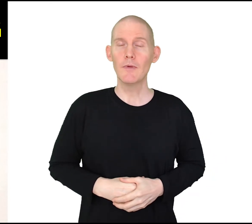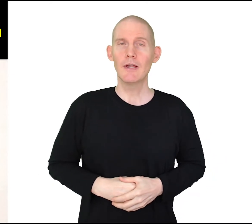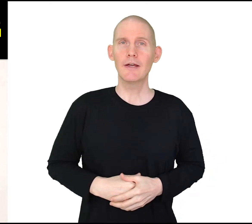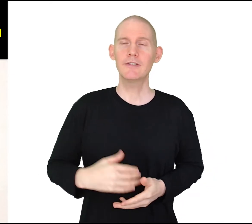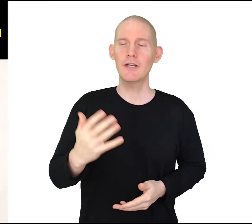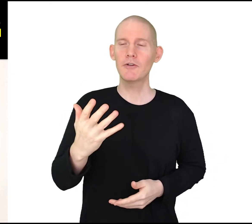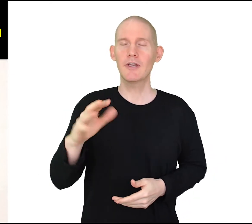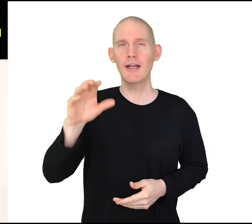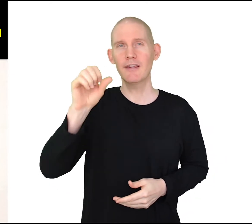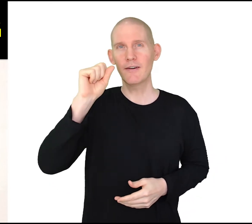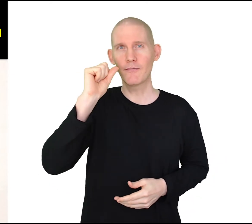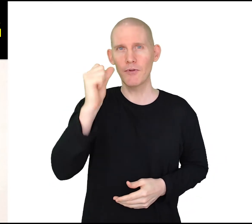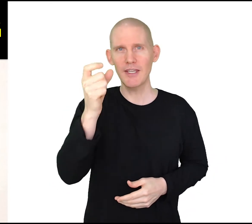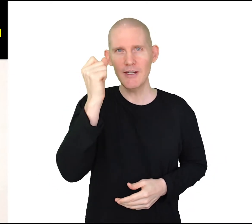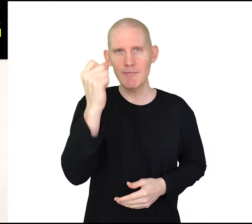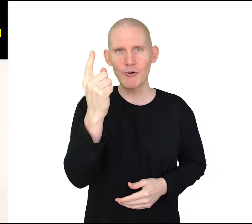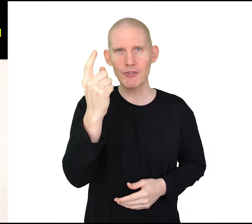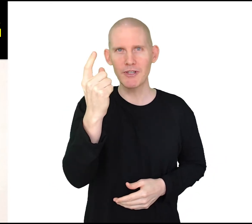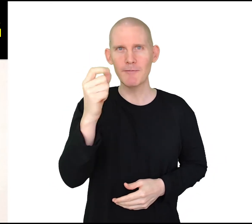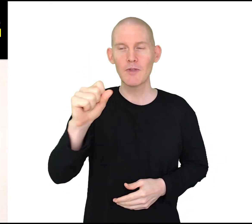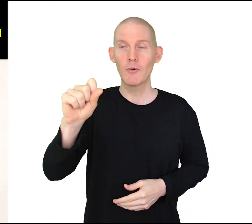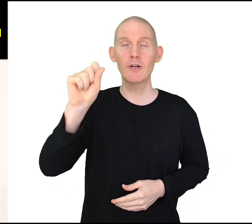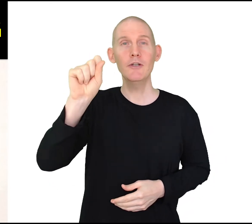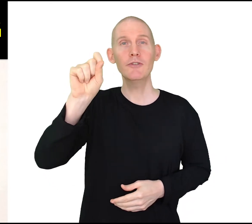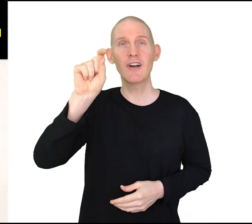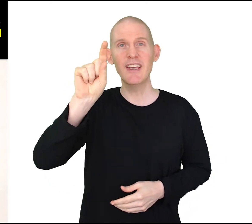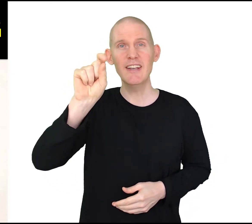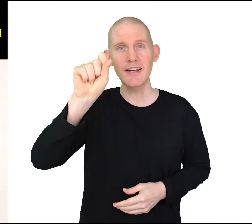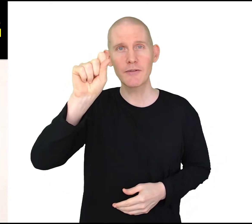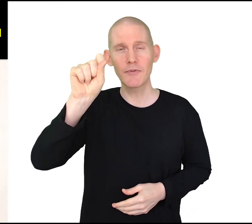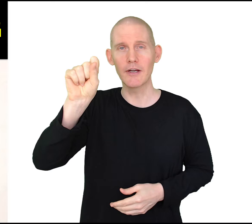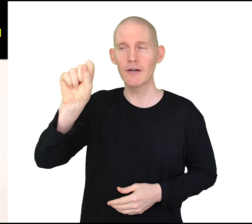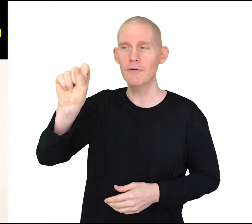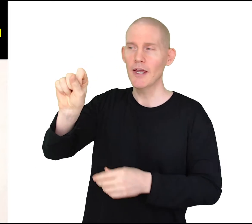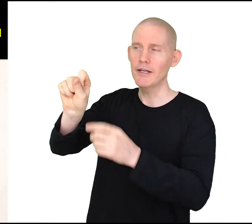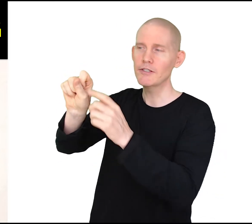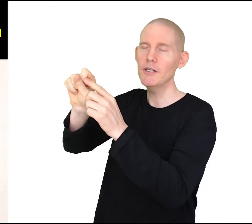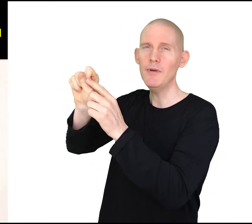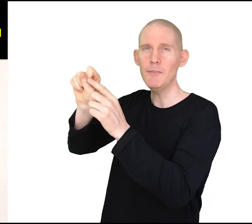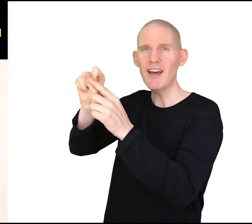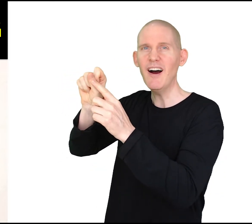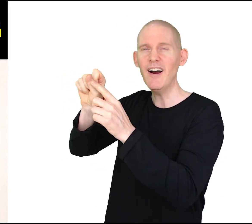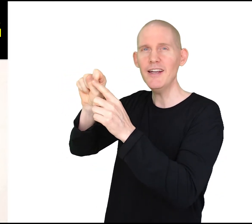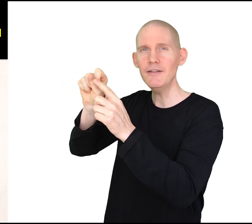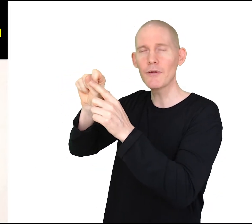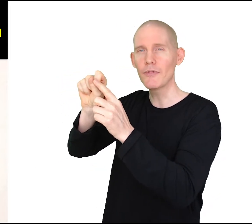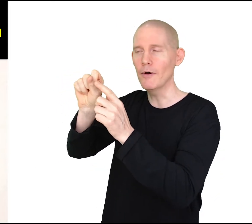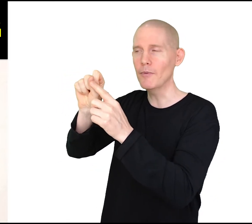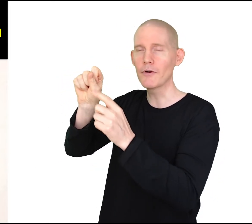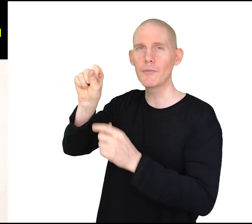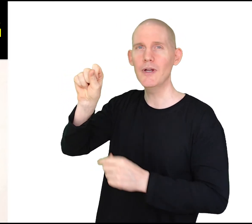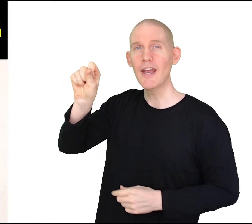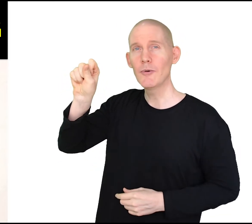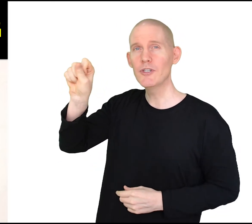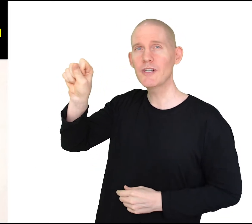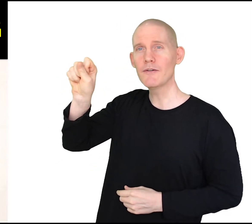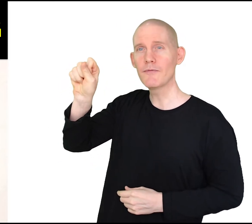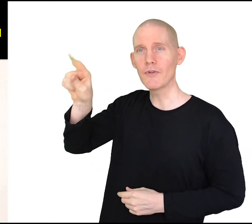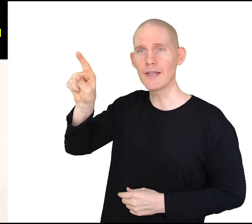let's take a look at the flicking motion. We're going to use our index finger, and it's going to be behind the thumb a little bit, and we're just going to flick it